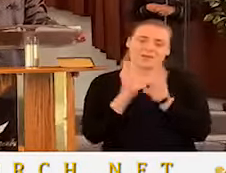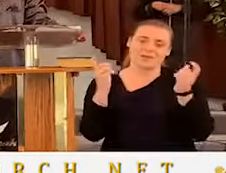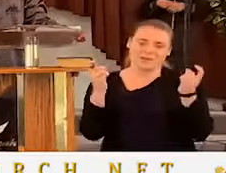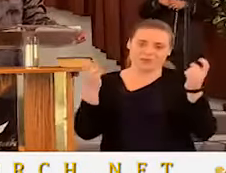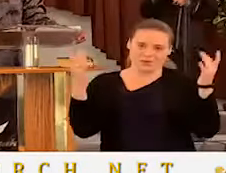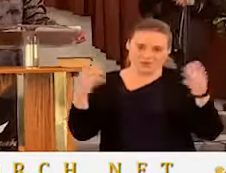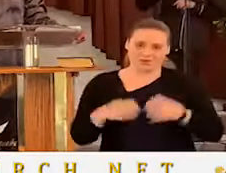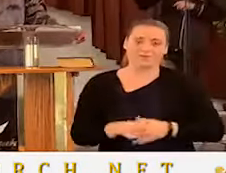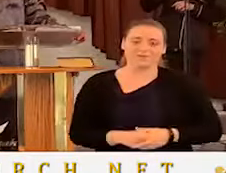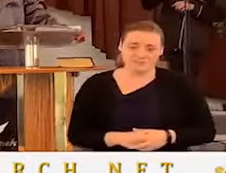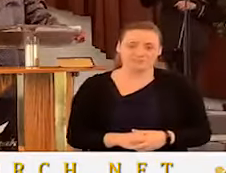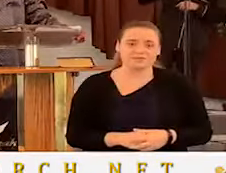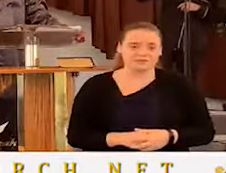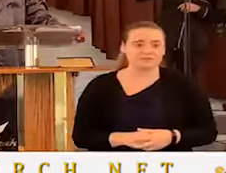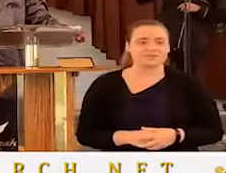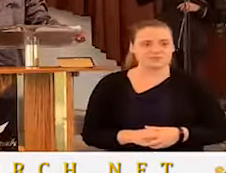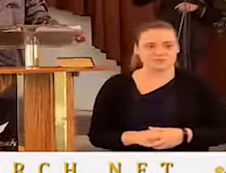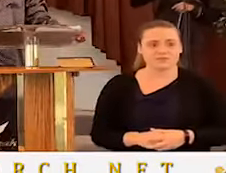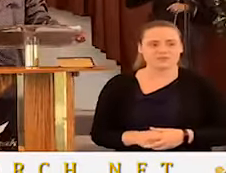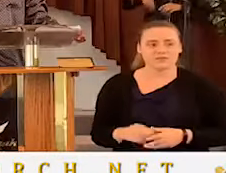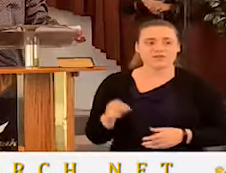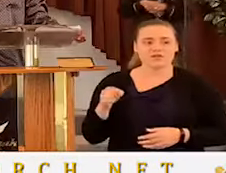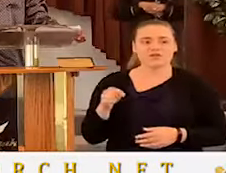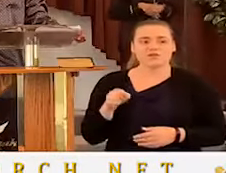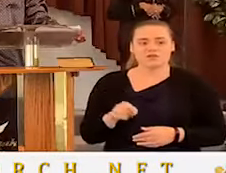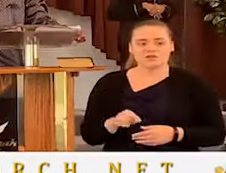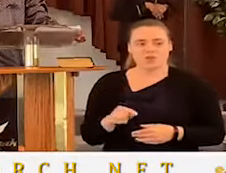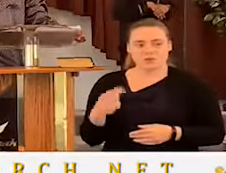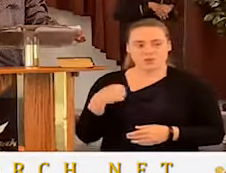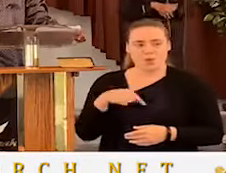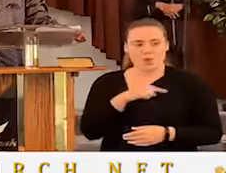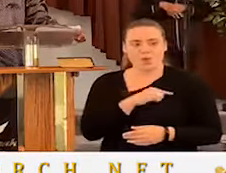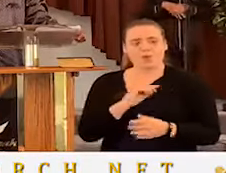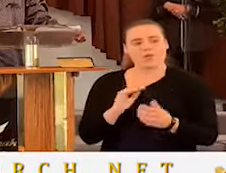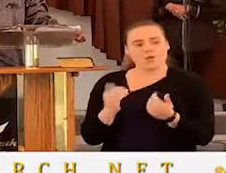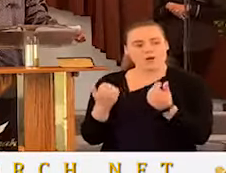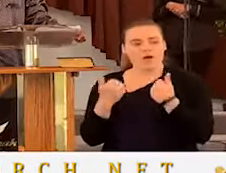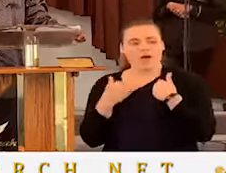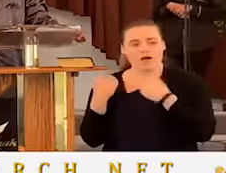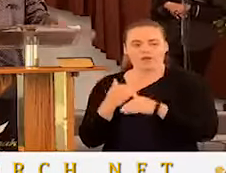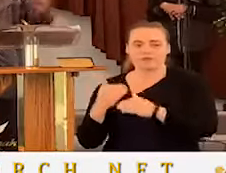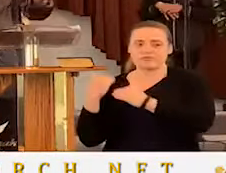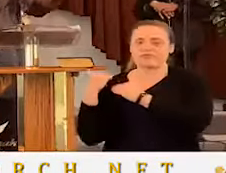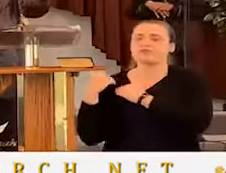Hallelujah. A charge to keep my hand. Yes. And a God to glorify. Yes.